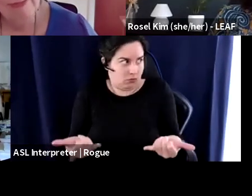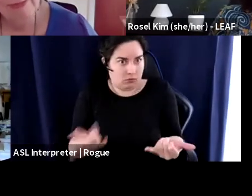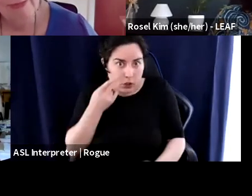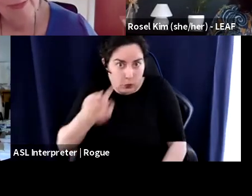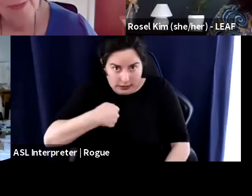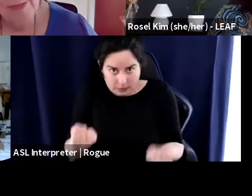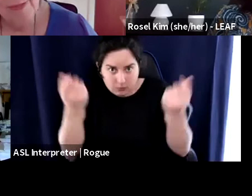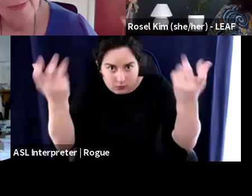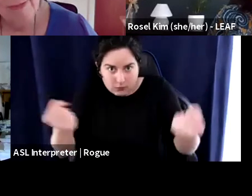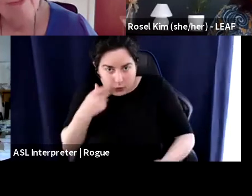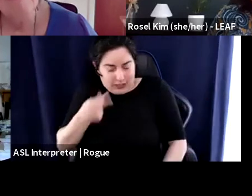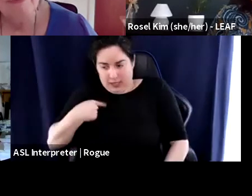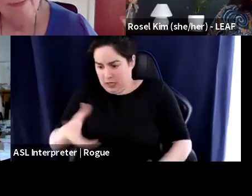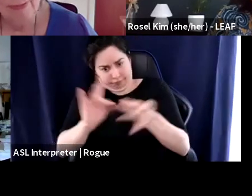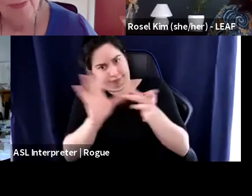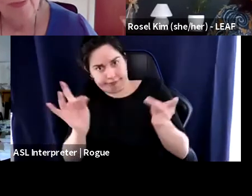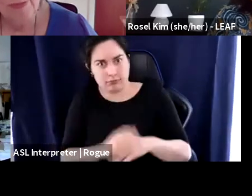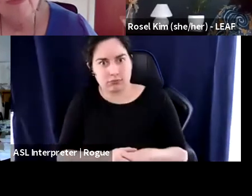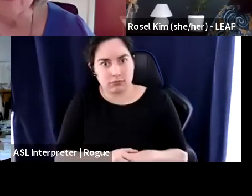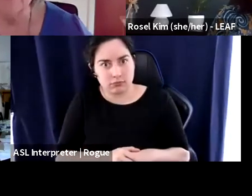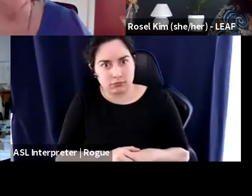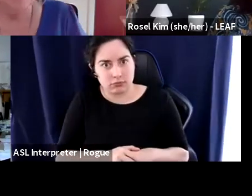the culture where you are, and that takes time.